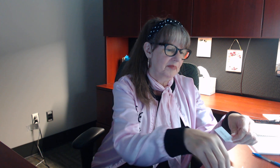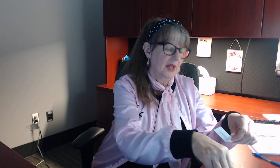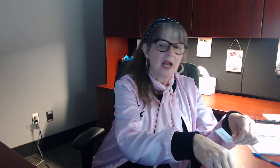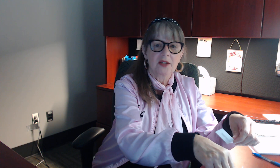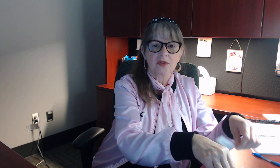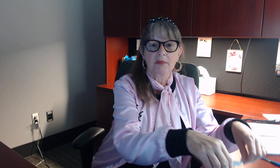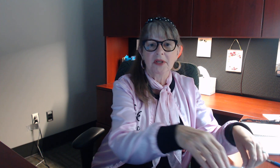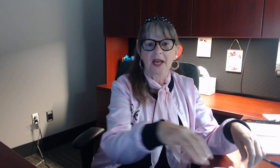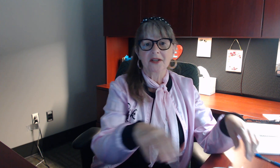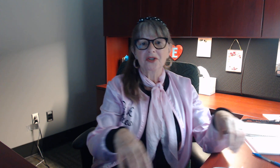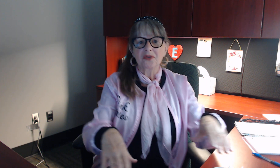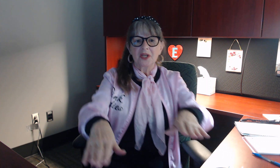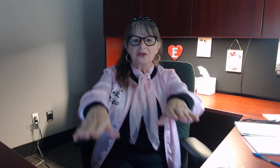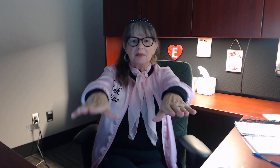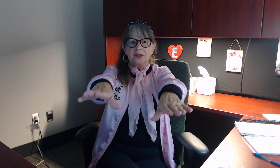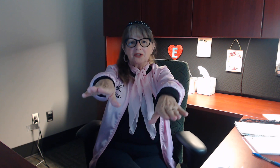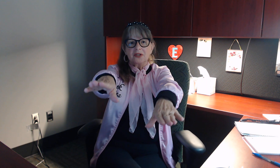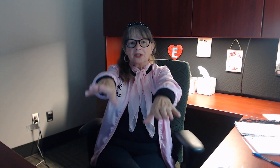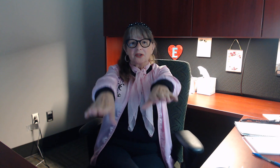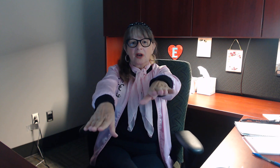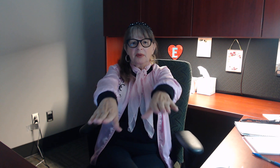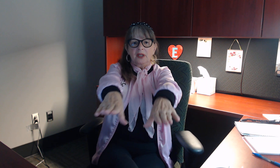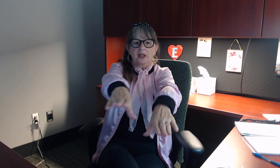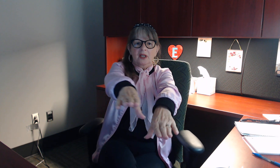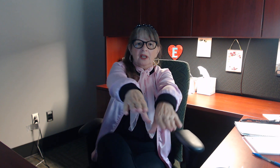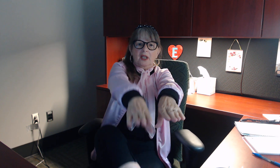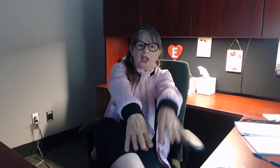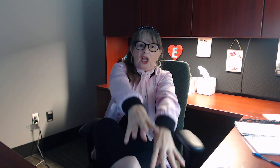A zombie tying his shoes. Can you imagine a zombie